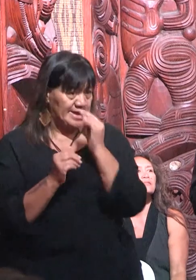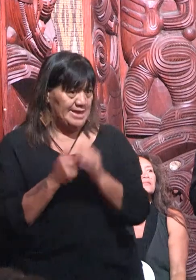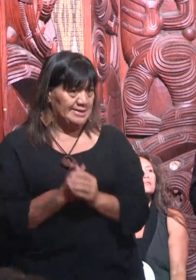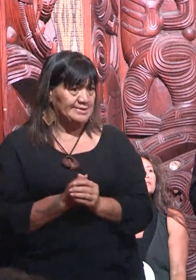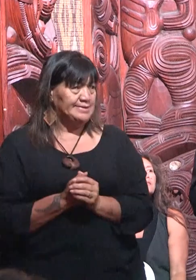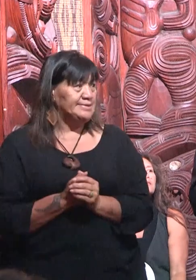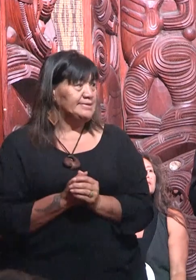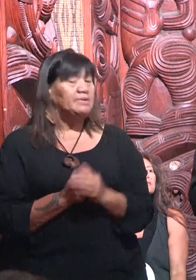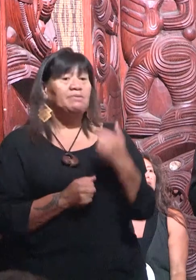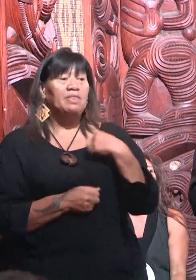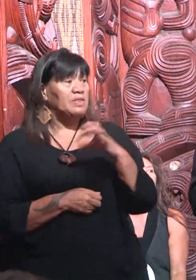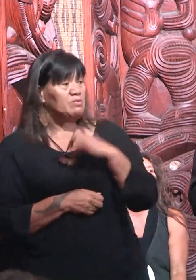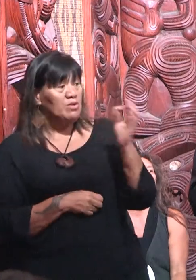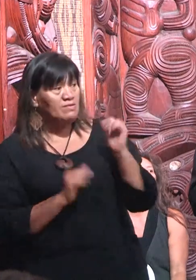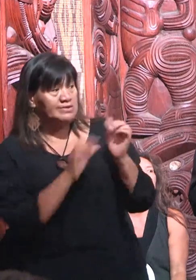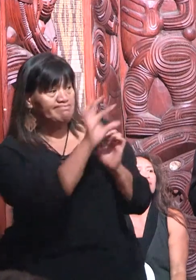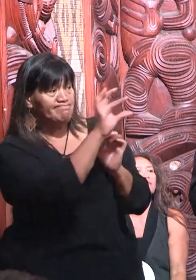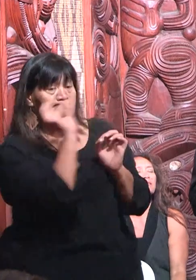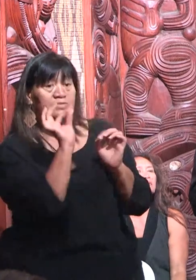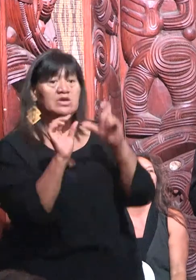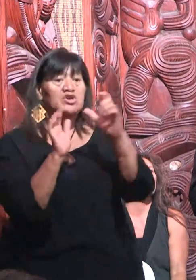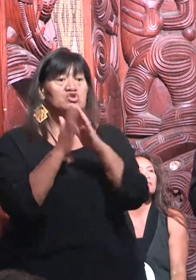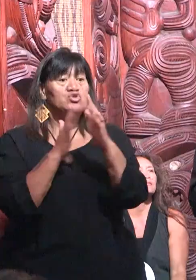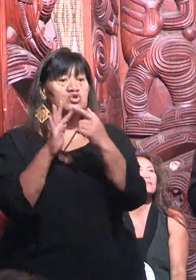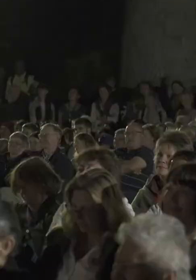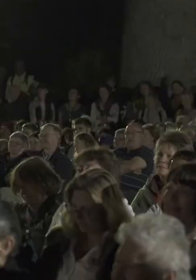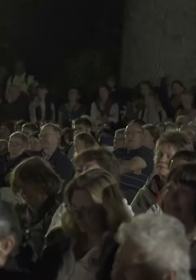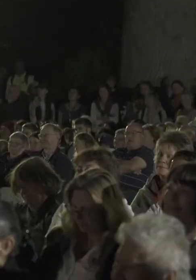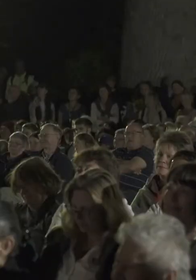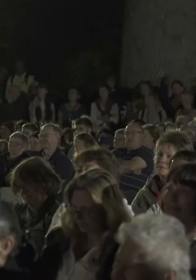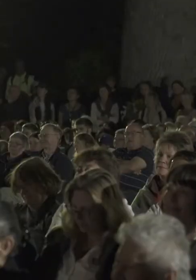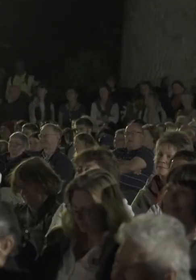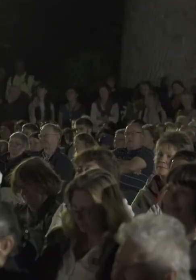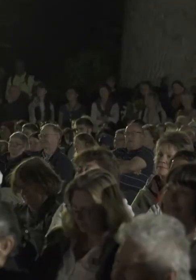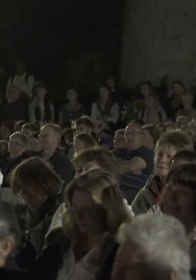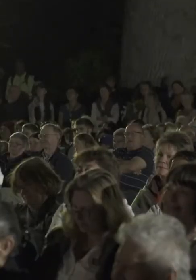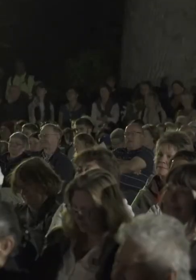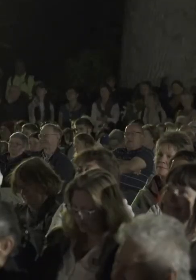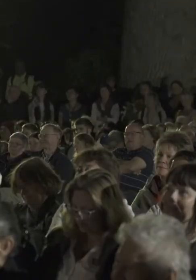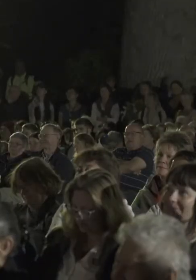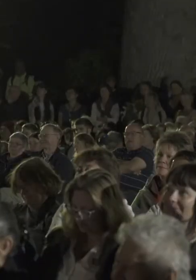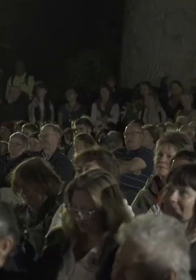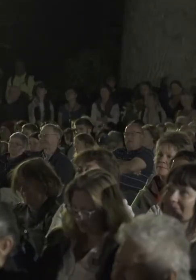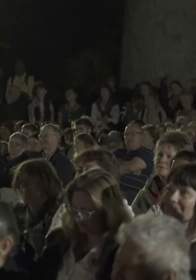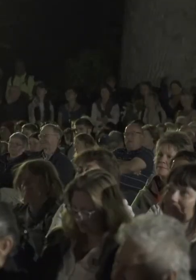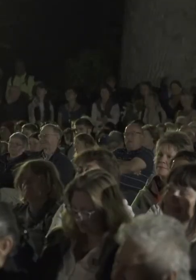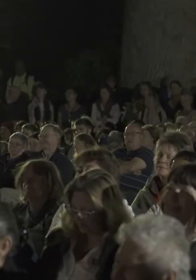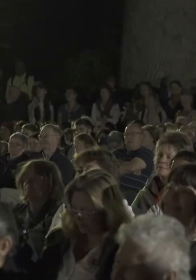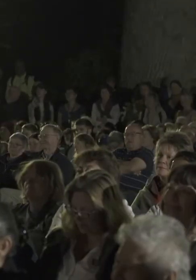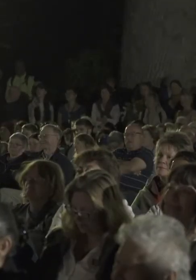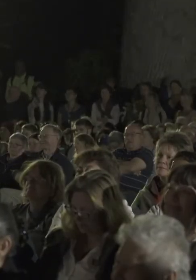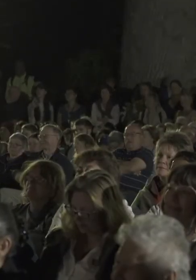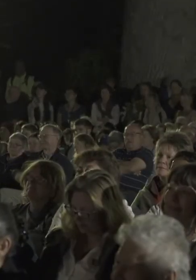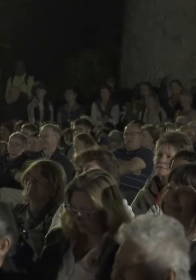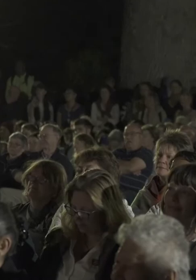I have this morning invited Shay Wilson as the leader for the Māori Party, because he's here sitting with us, to conclude from the leaders